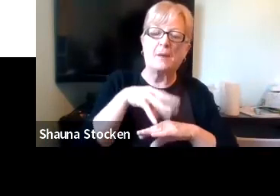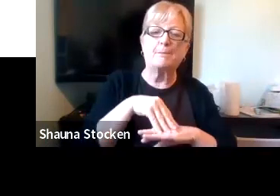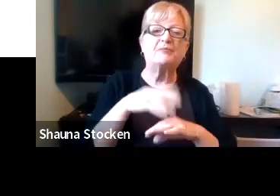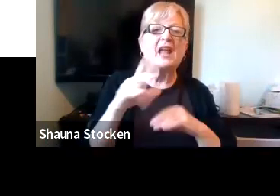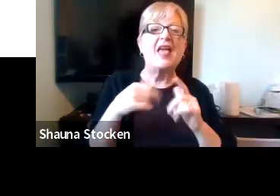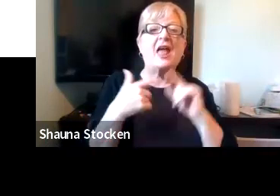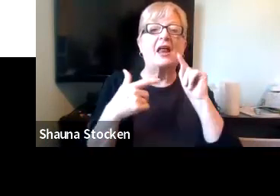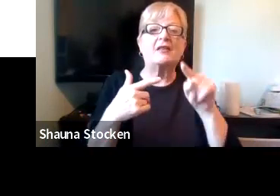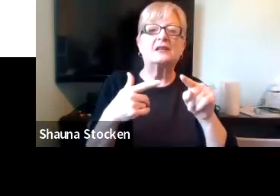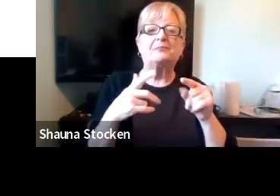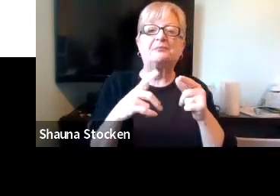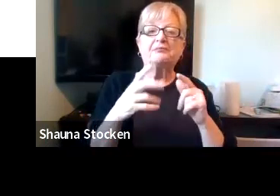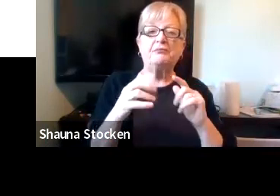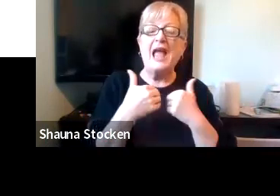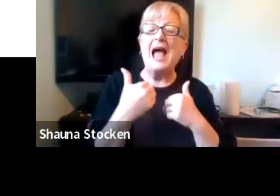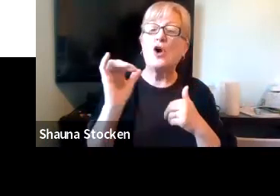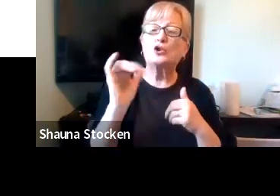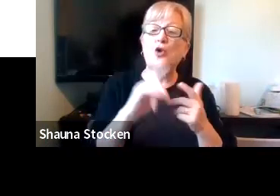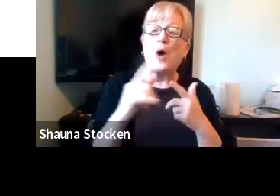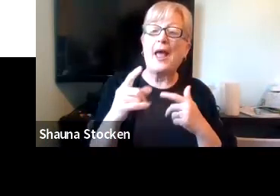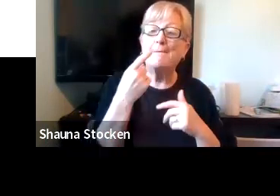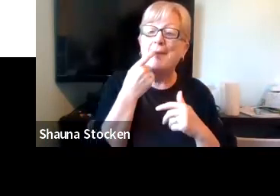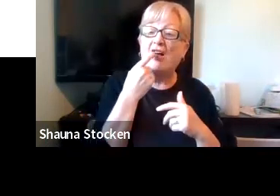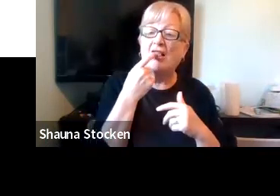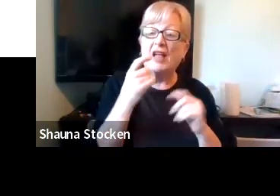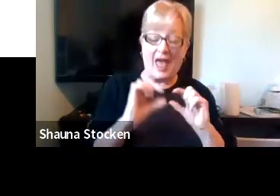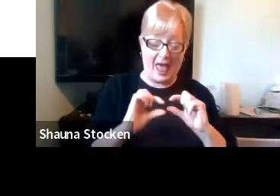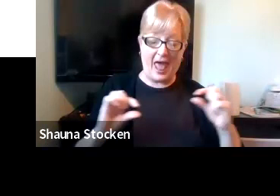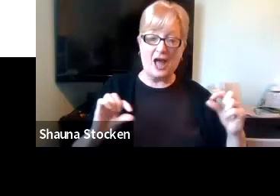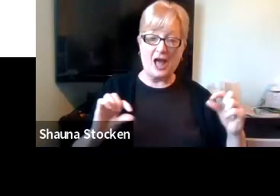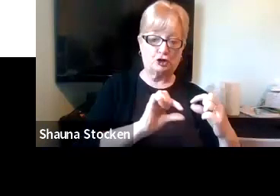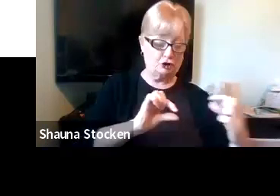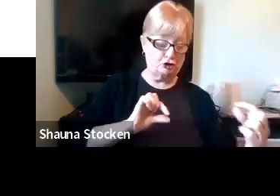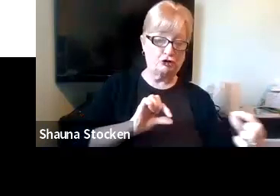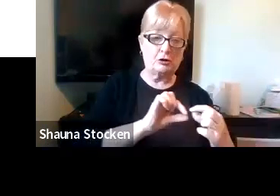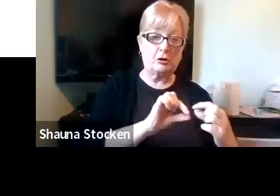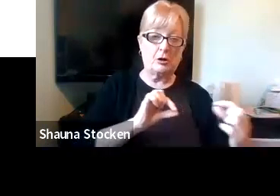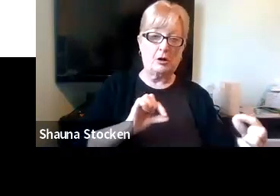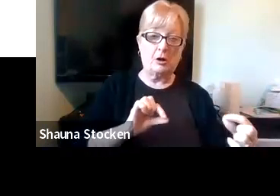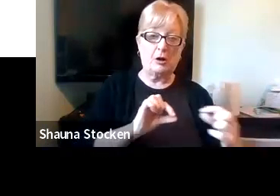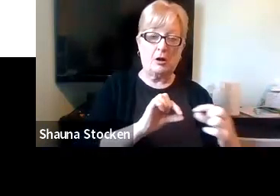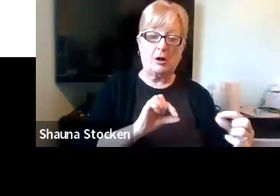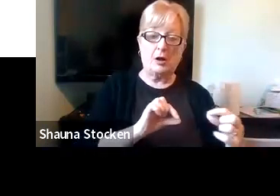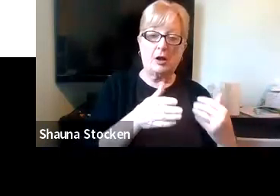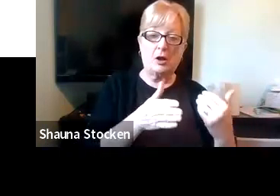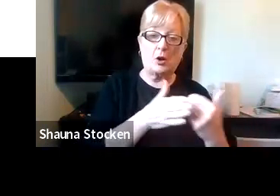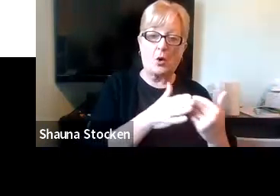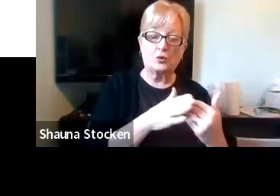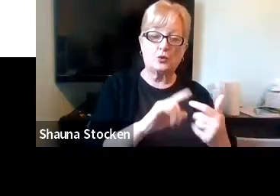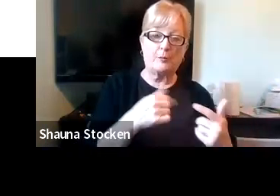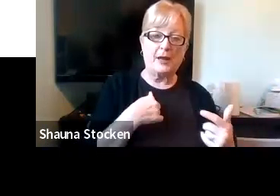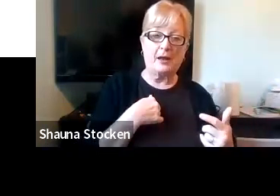edge that is like maybe a right angle, I guess I would call it, that is closest to